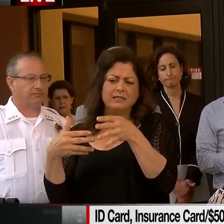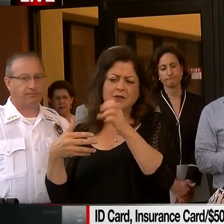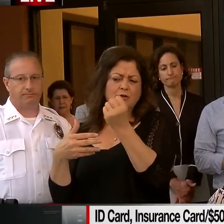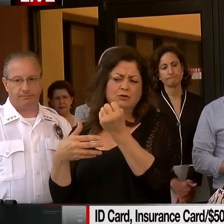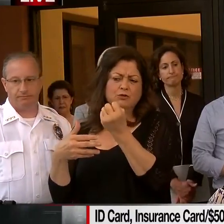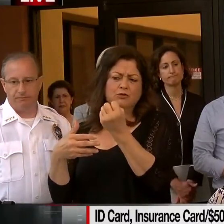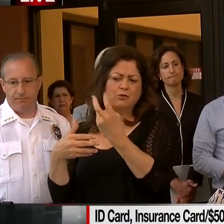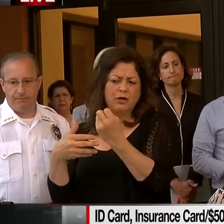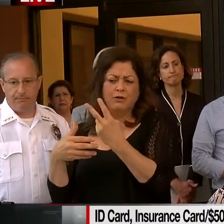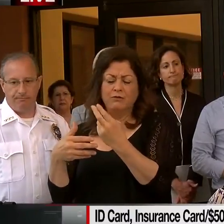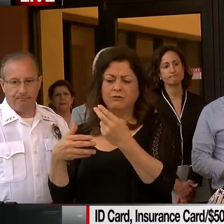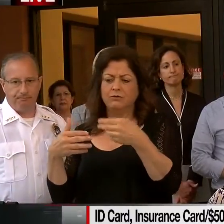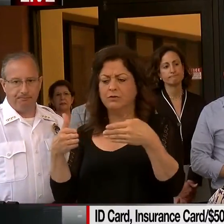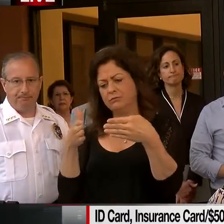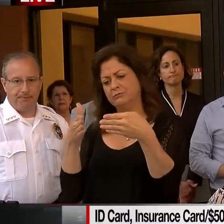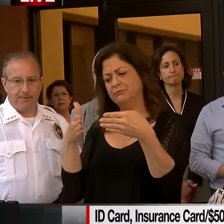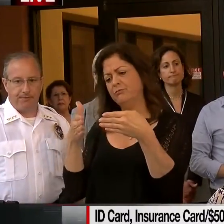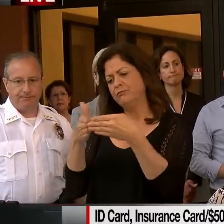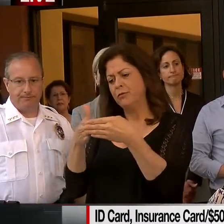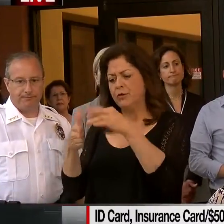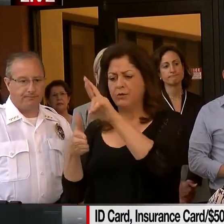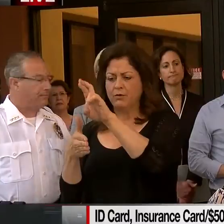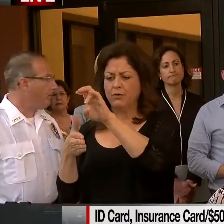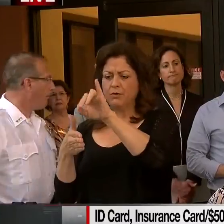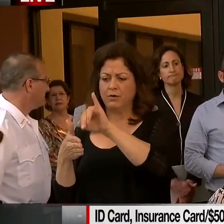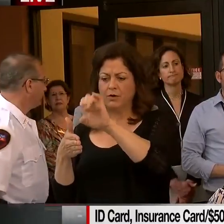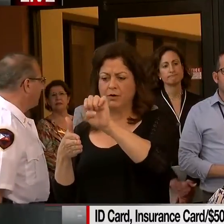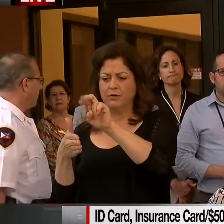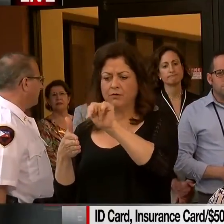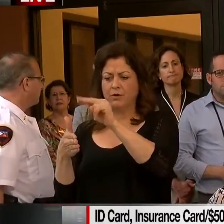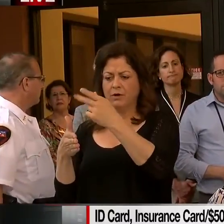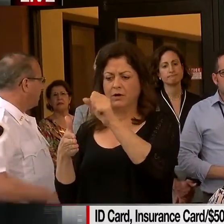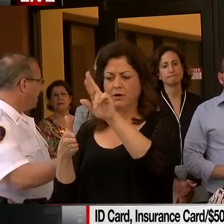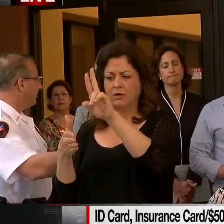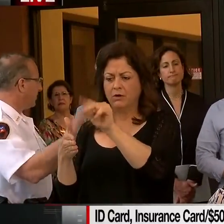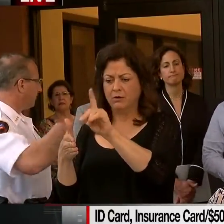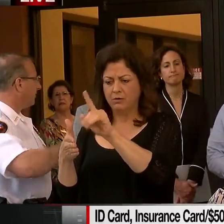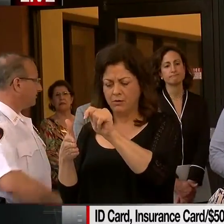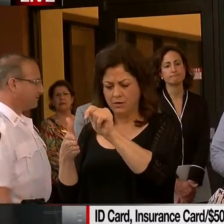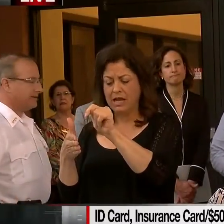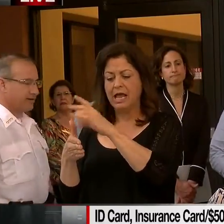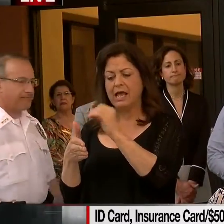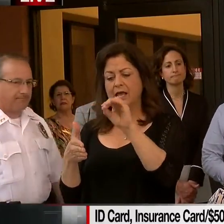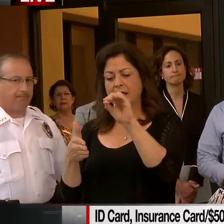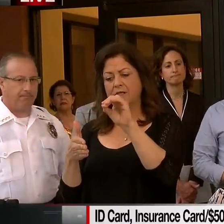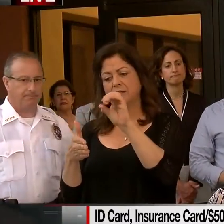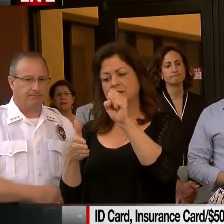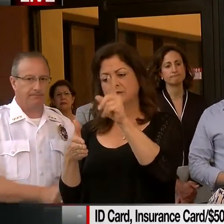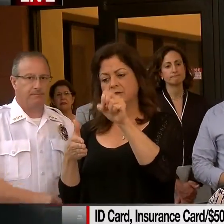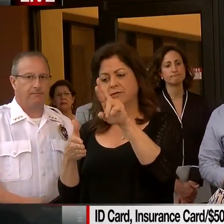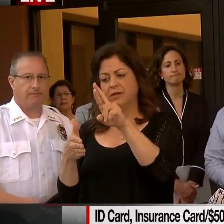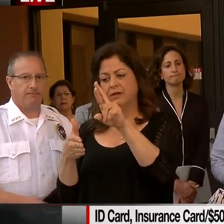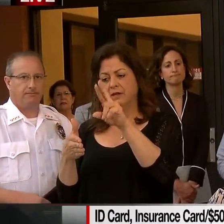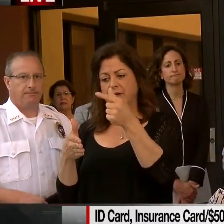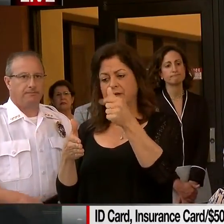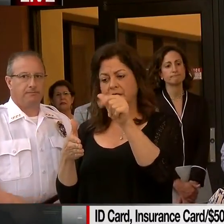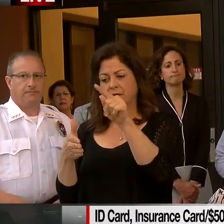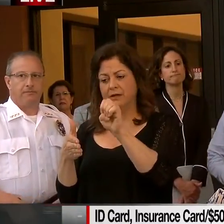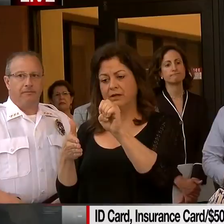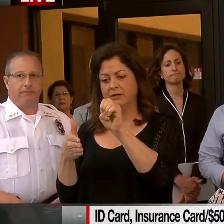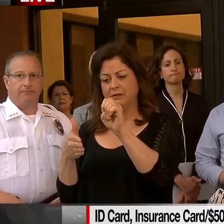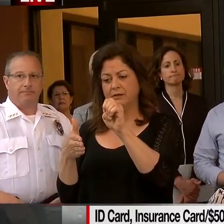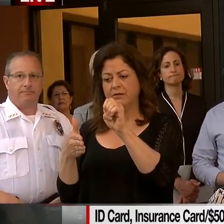Reinhardt, through the Reinhardt and Souvenir Gate area of the Cajun Dome, and it should be very clear to see where you can enter and where you can't enter. So good question,